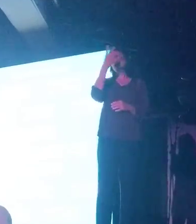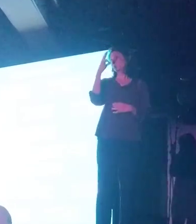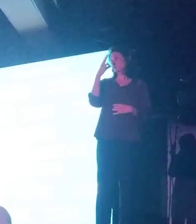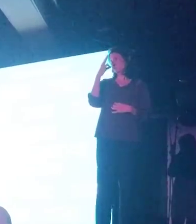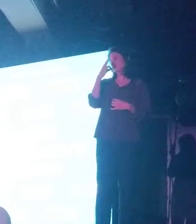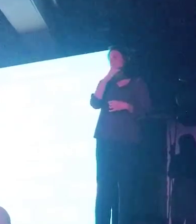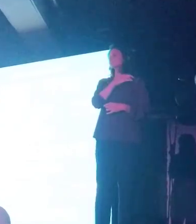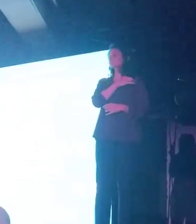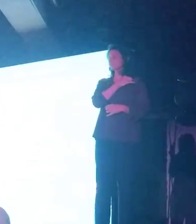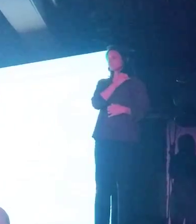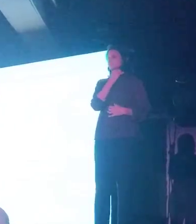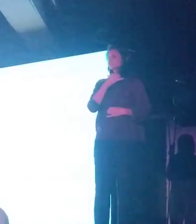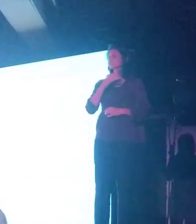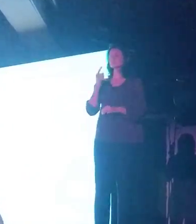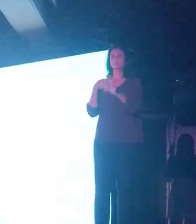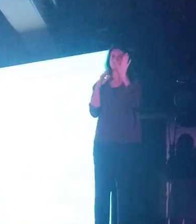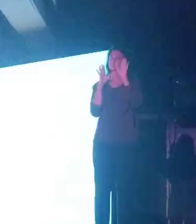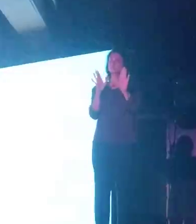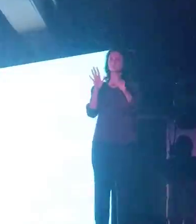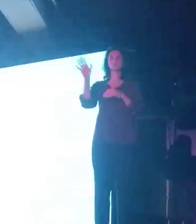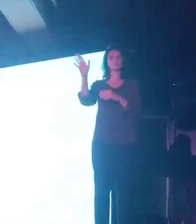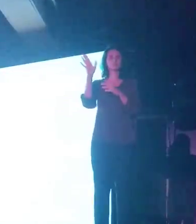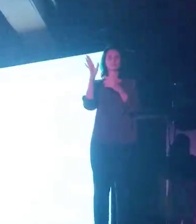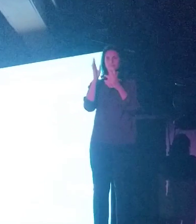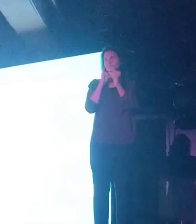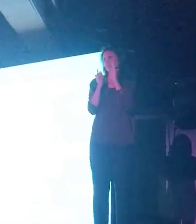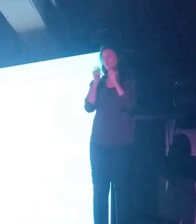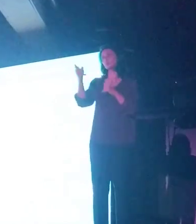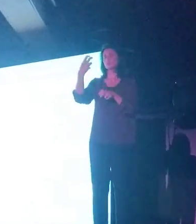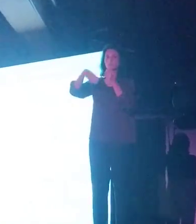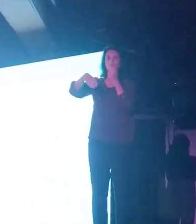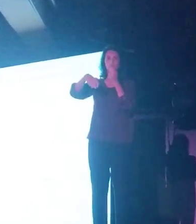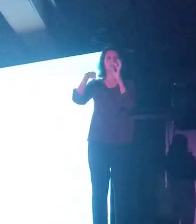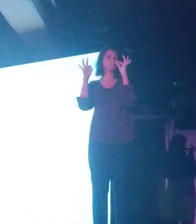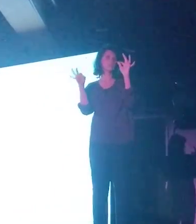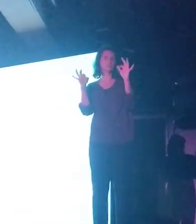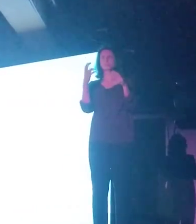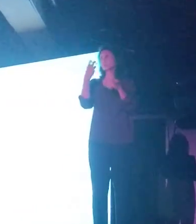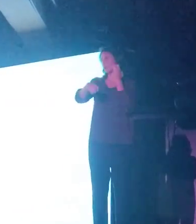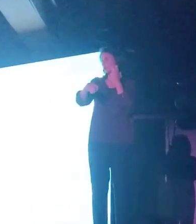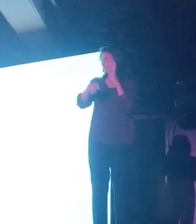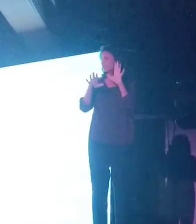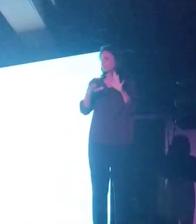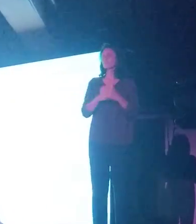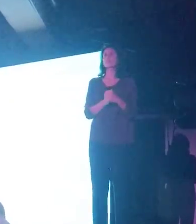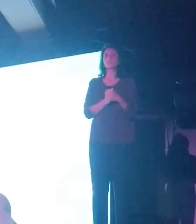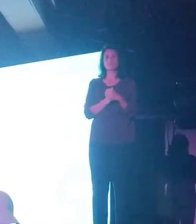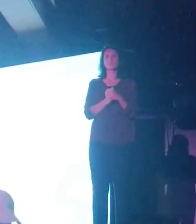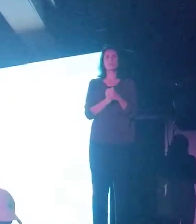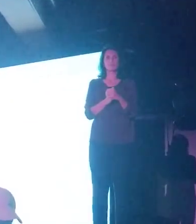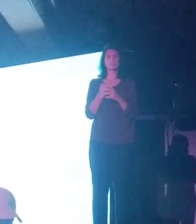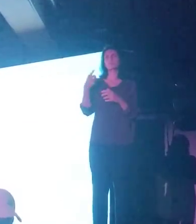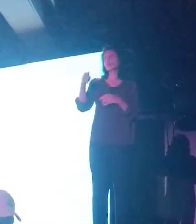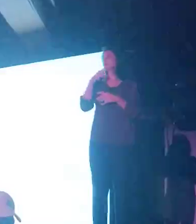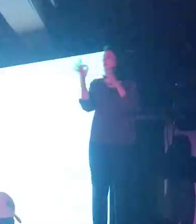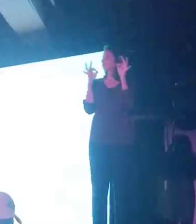and it was a great interview. It was tough, as she always is, but during it, I said things like, you know, the Russians were more involved and all